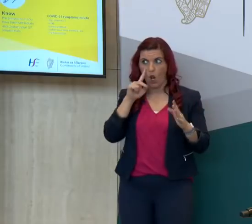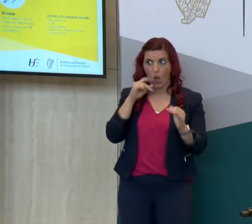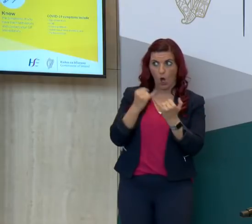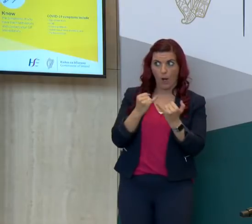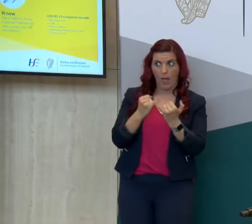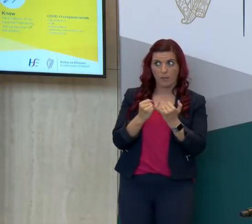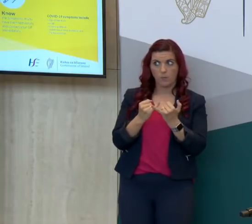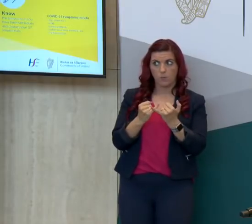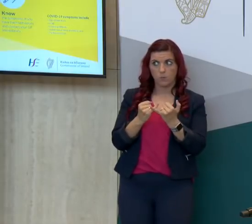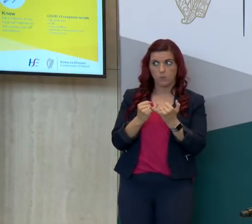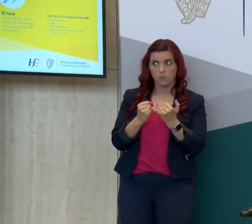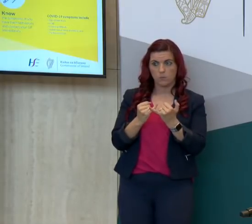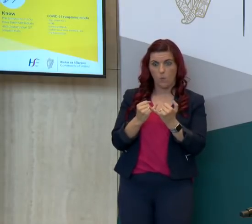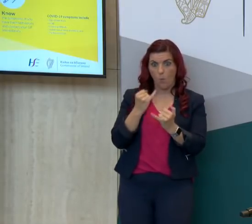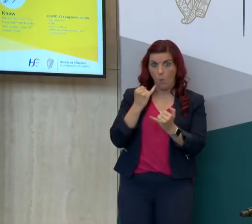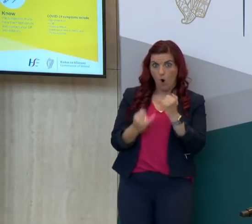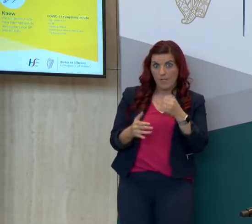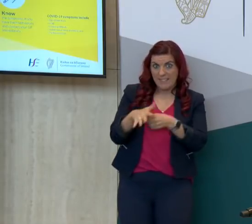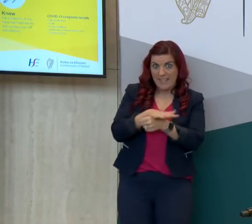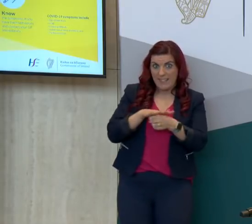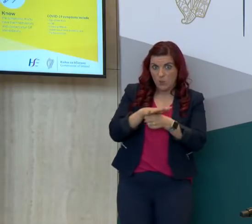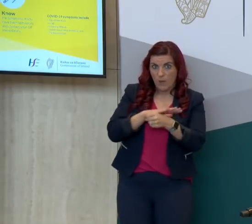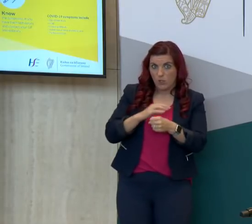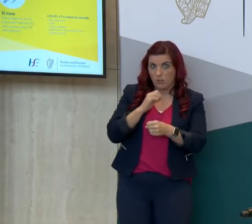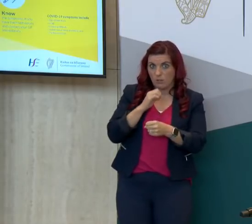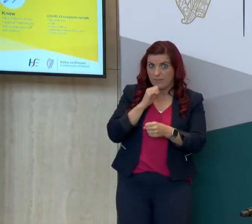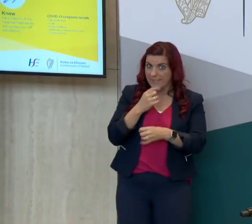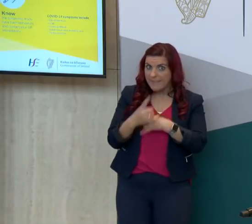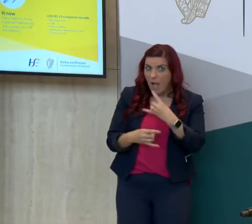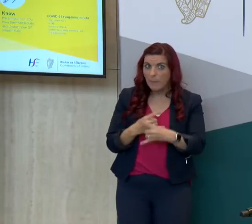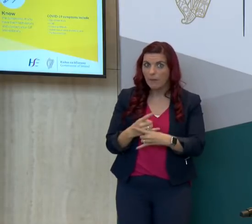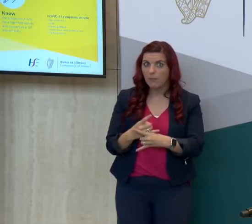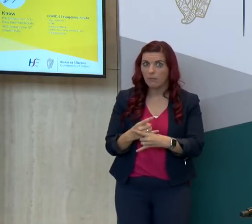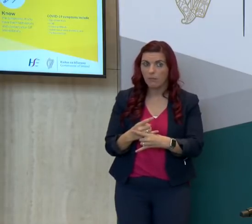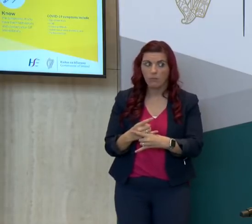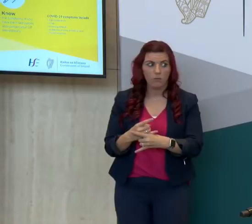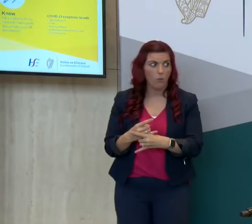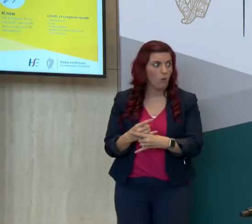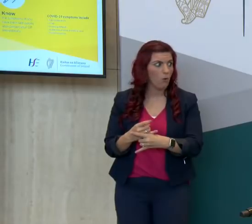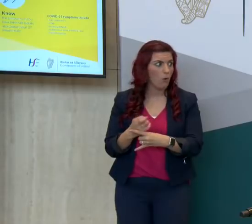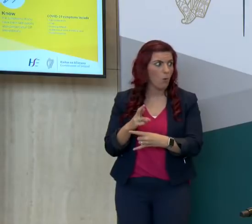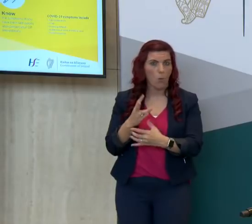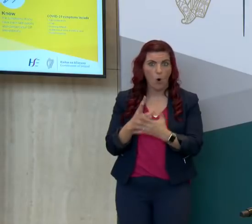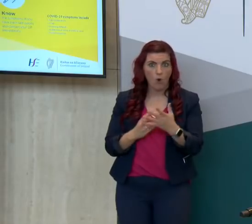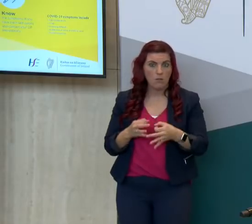that worst case scenario hasn't materialised?